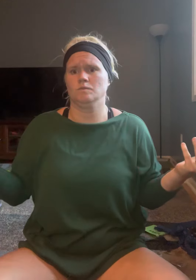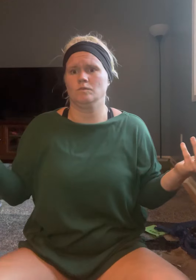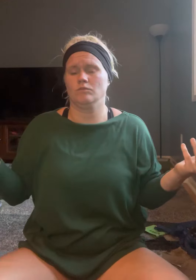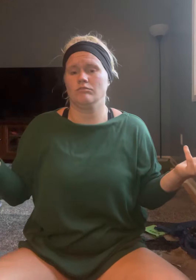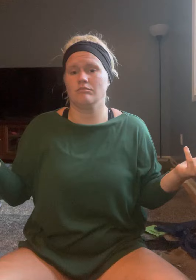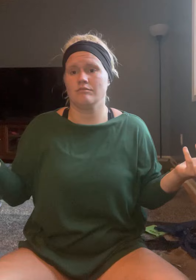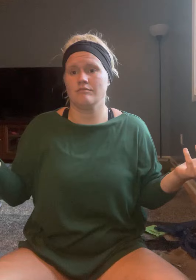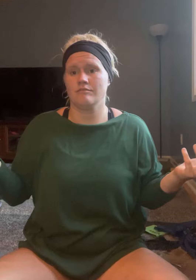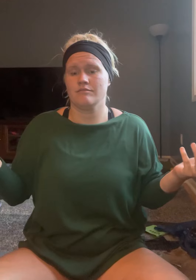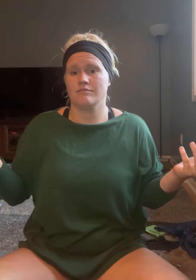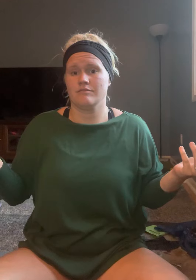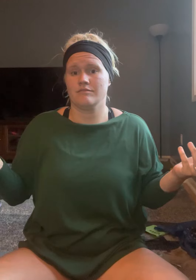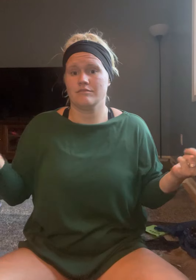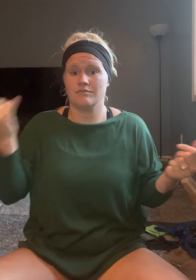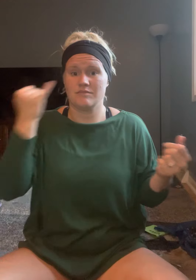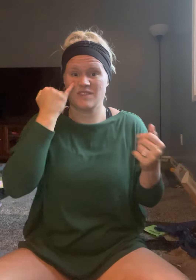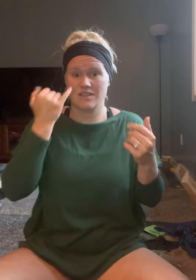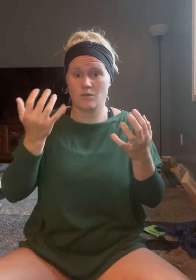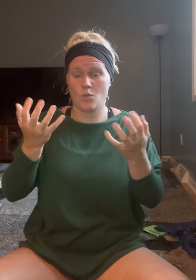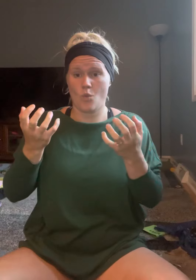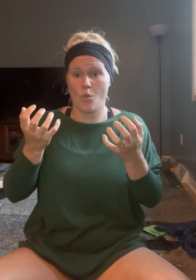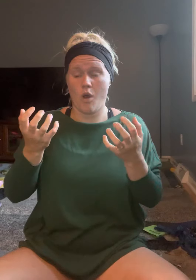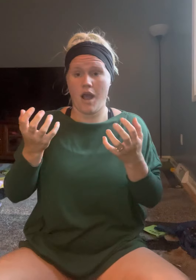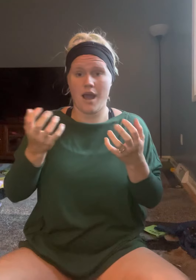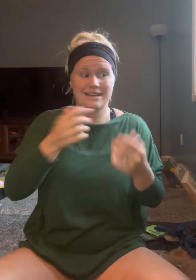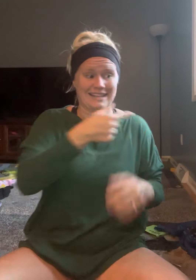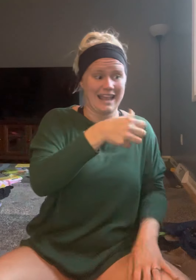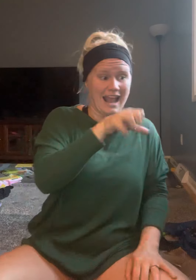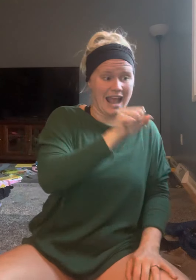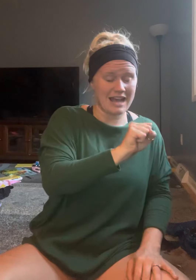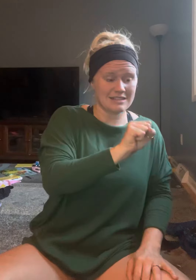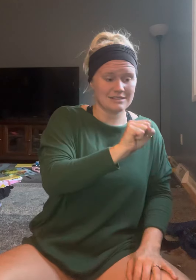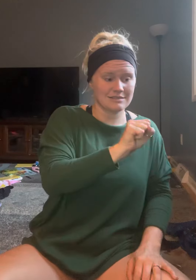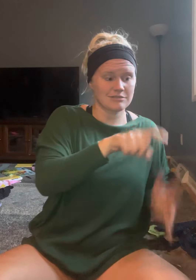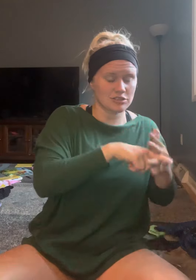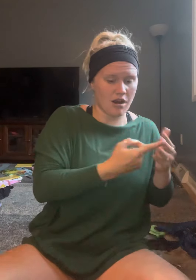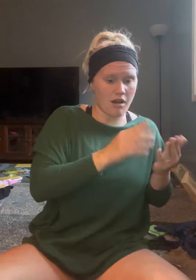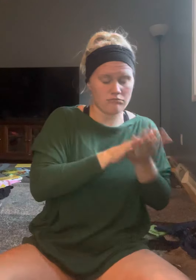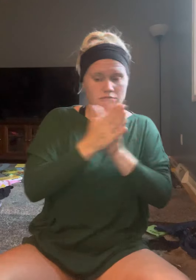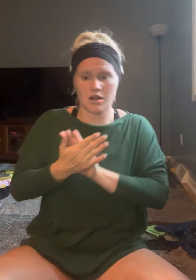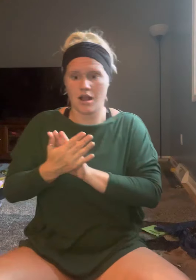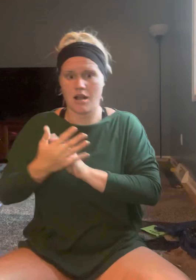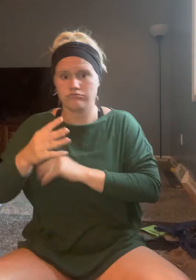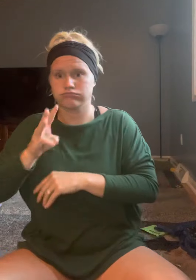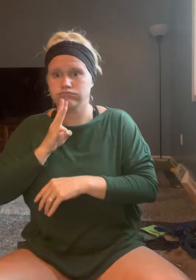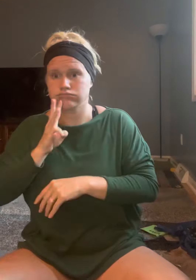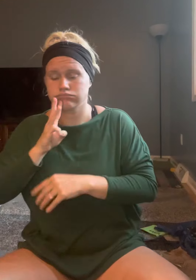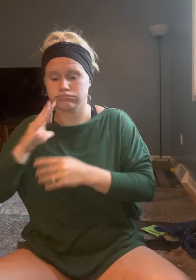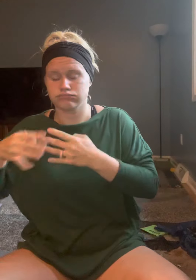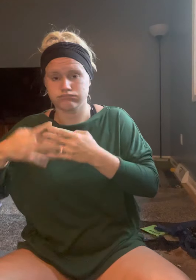To get it to go from a gas to a liquid. It's the same thing you have to do to make it go from a liquid to a solid.